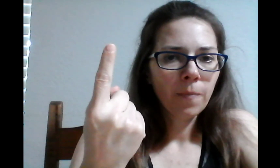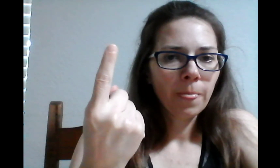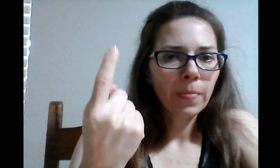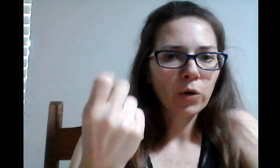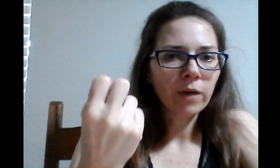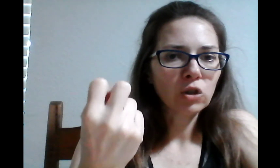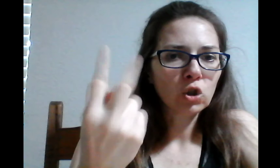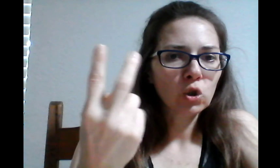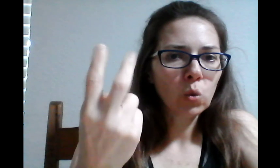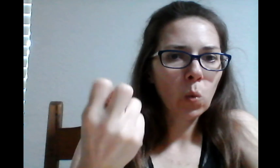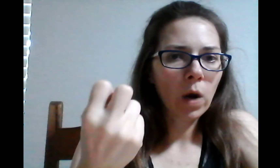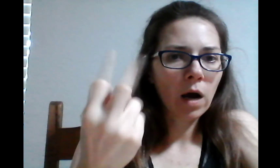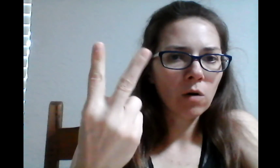Then you have 12.